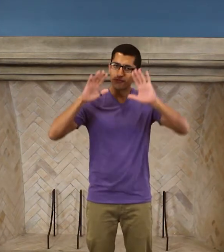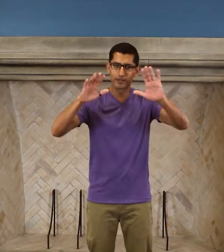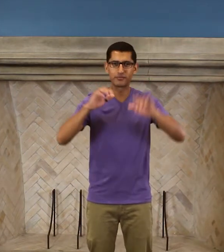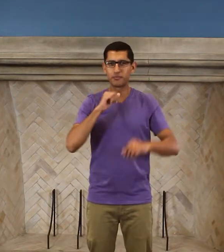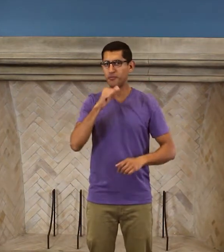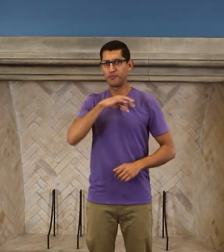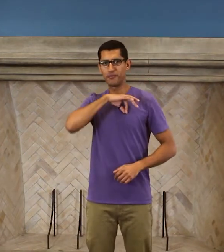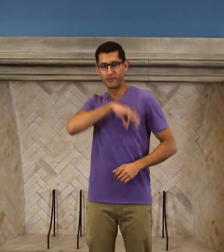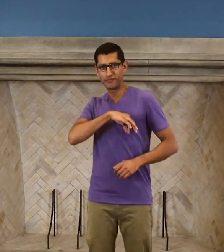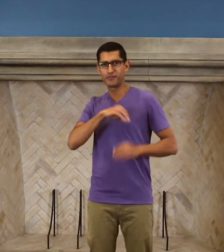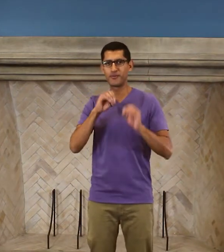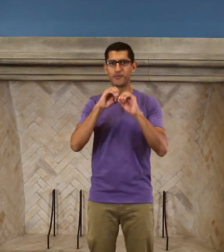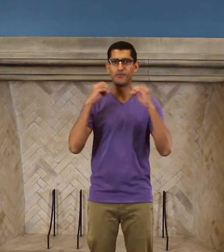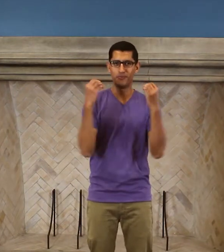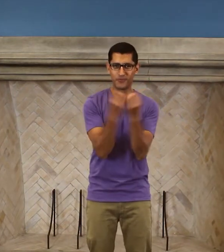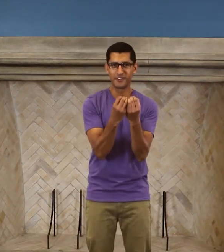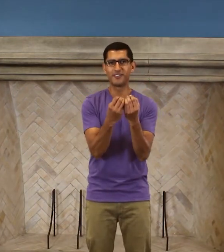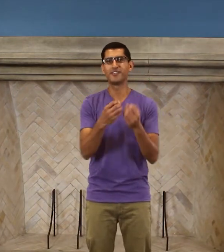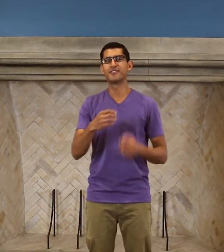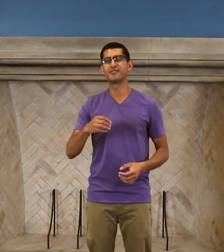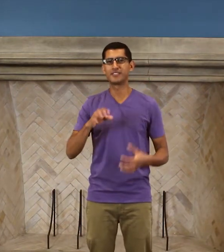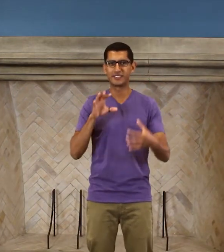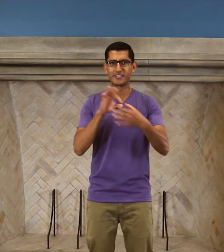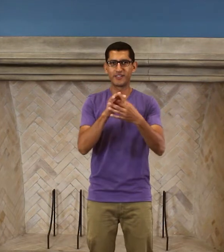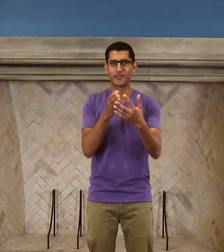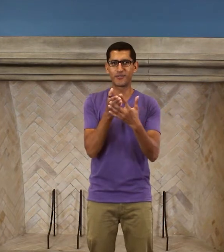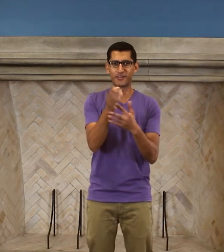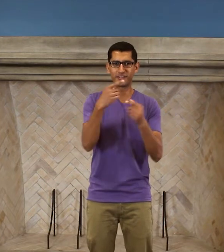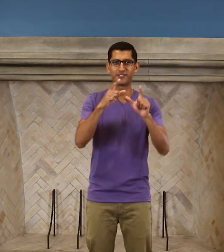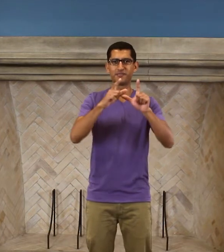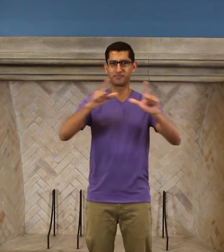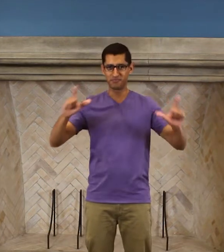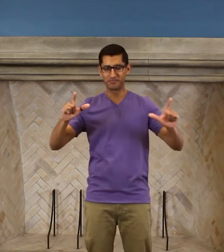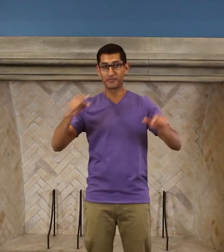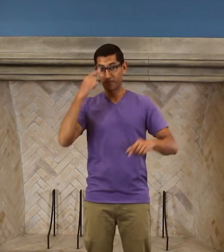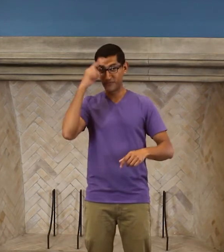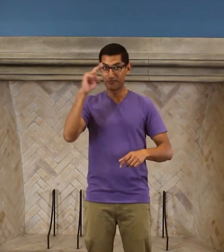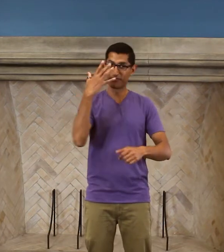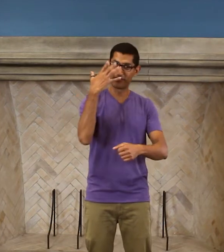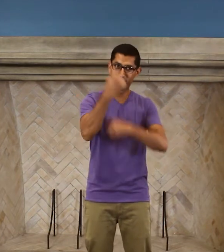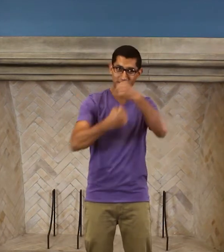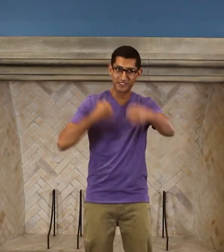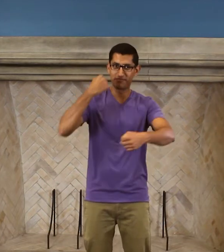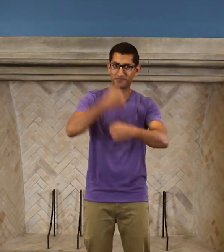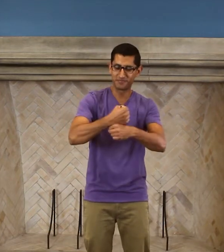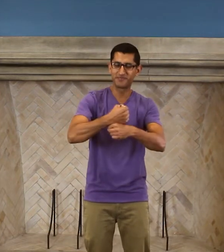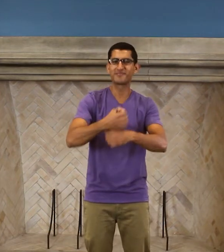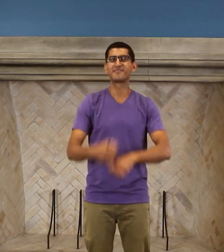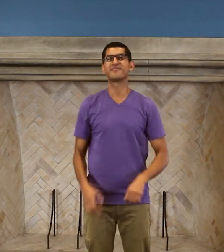I have been involved in this wonderful nonprofit organization called Connecting Thru Sign Language for